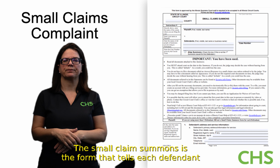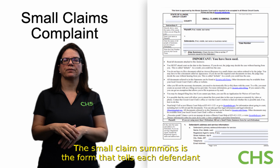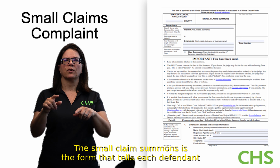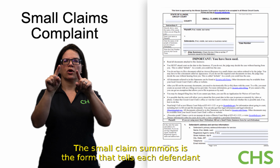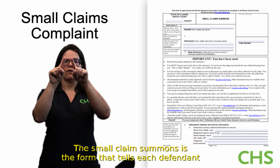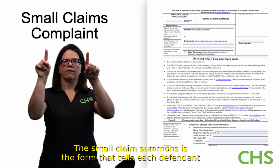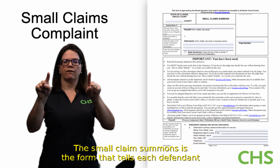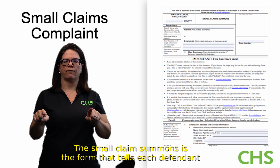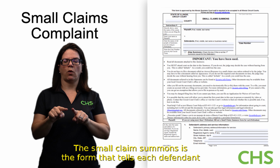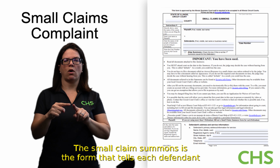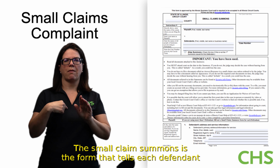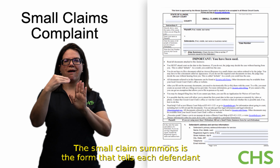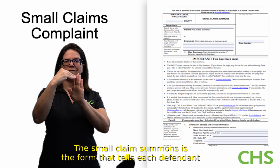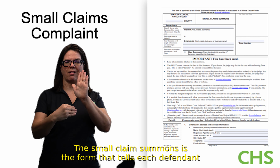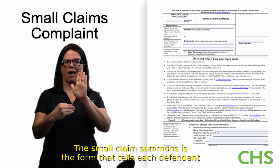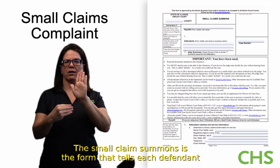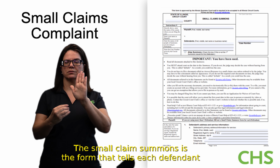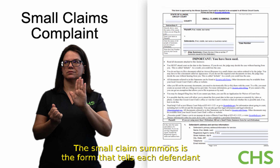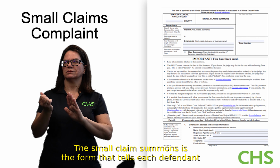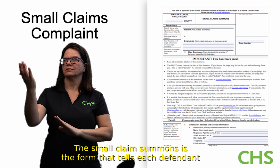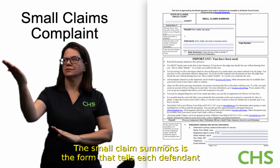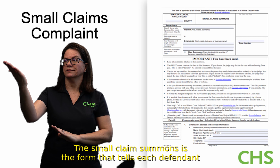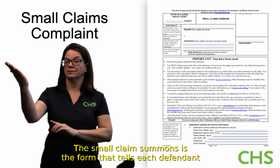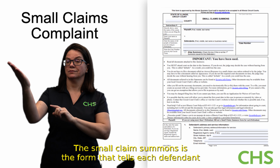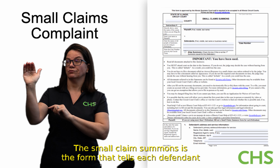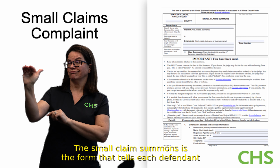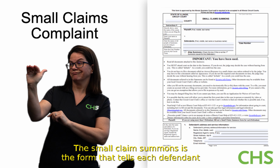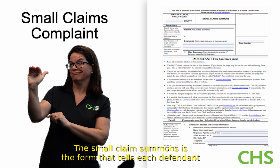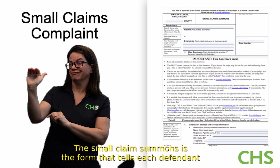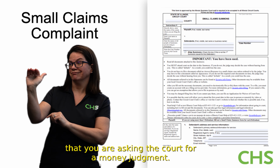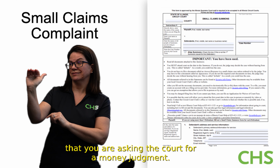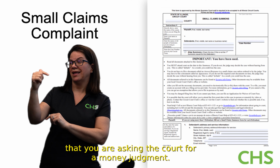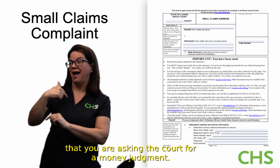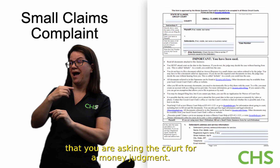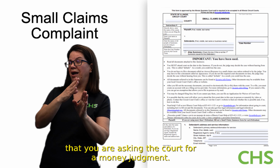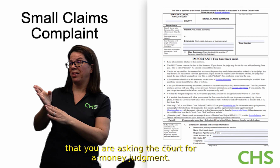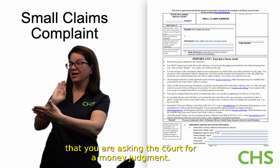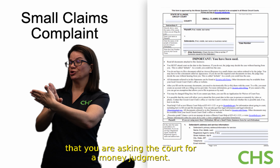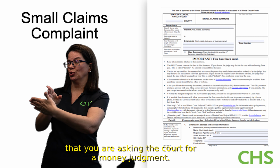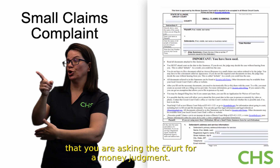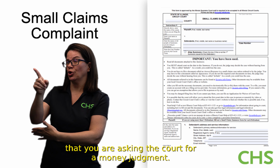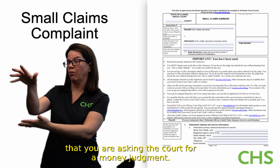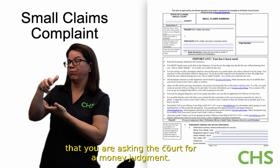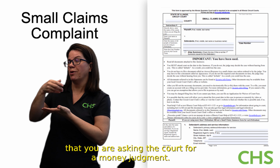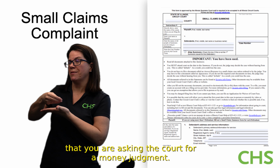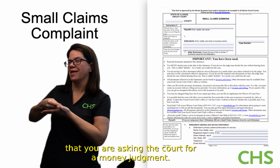The small claims summons is the form that tells each defendant that you are asking the court for a